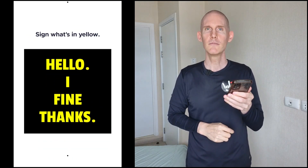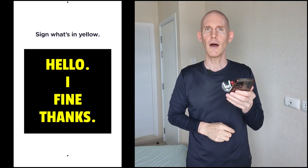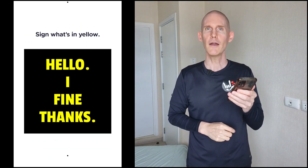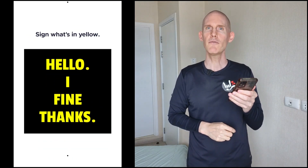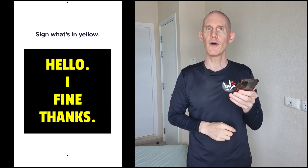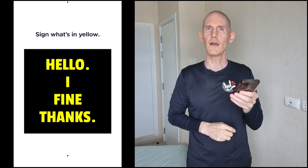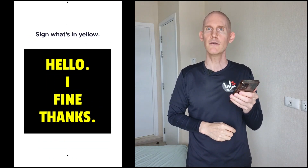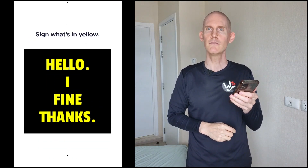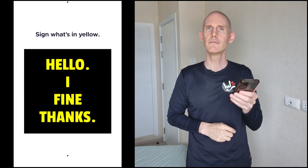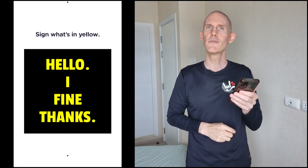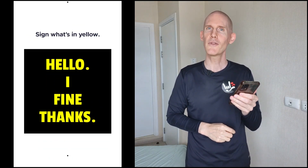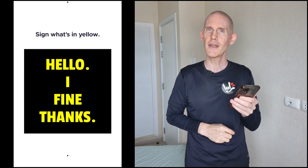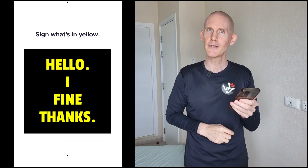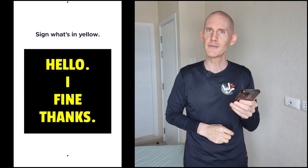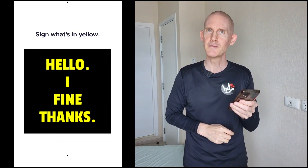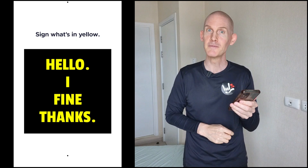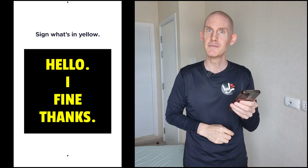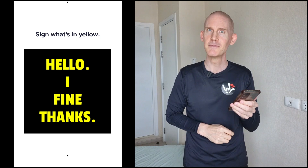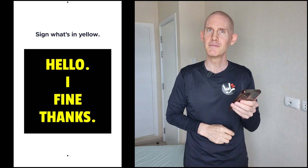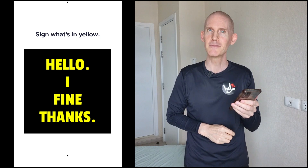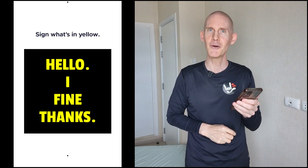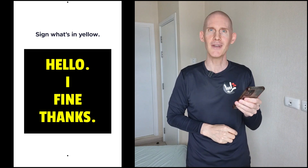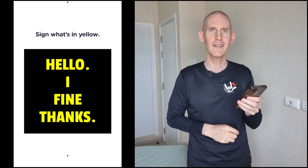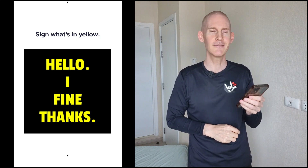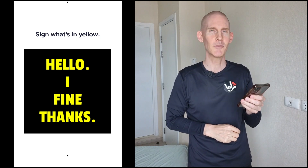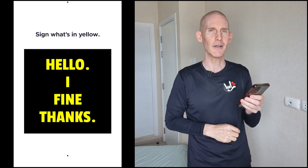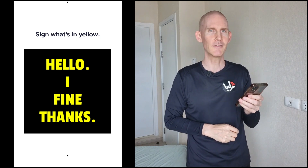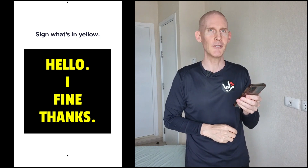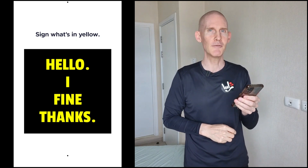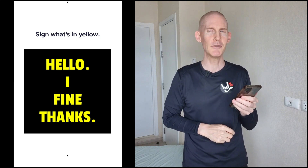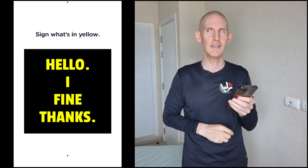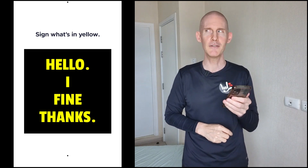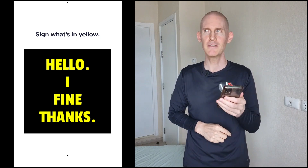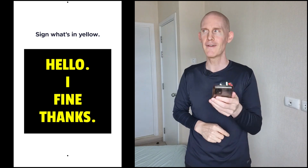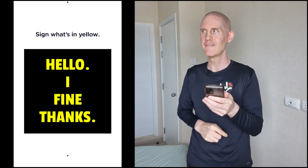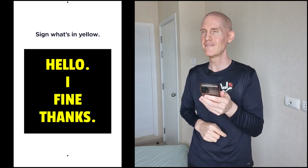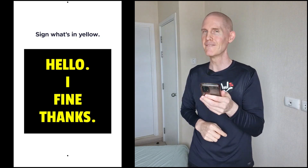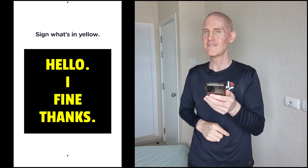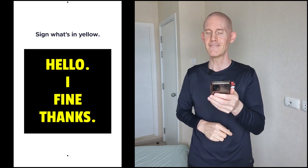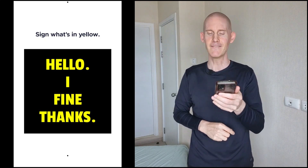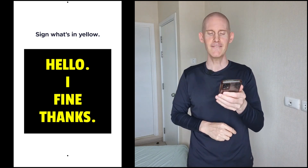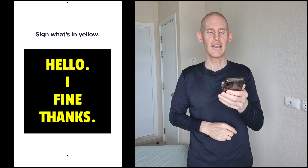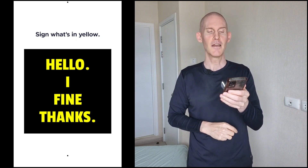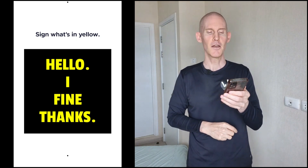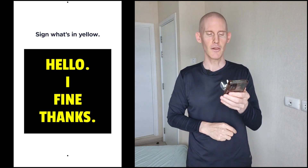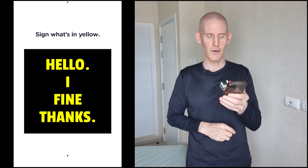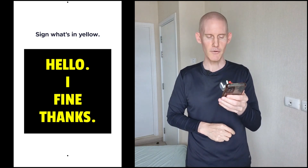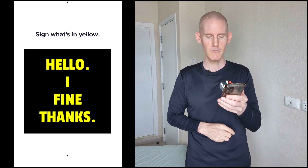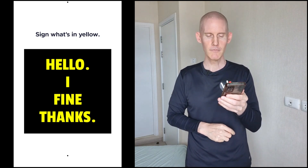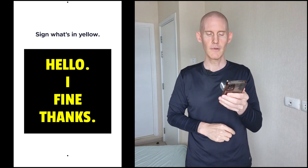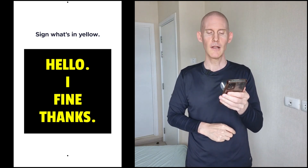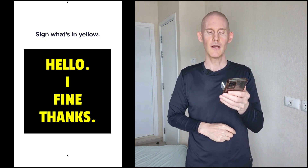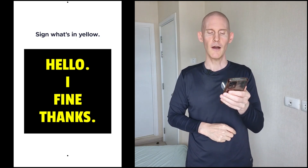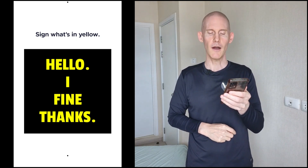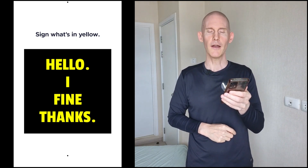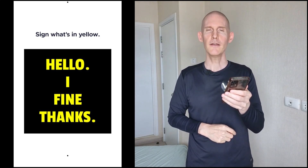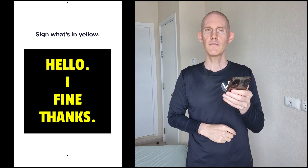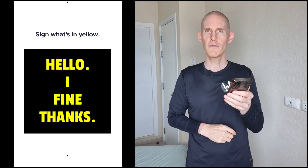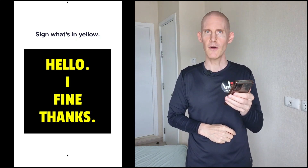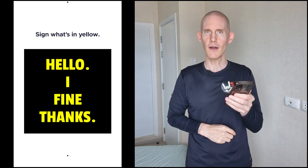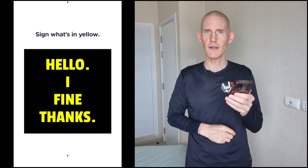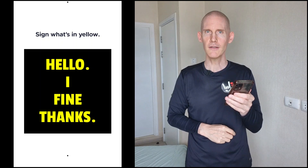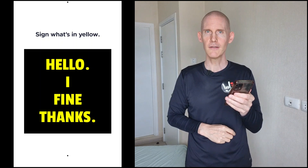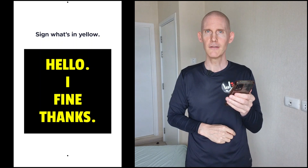Hello, I fine, thanks. Go ahead, pause the video if you need to. Hello,